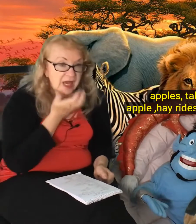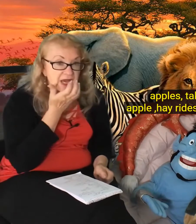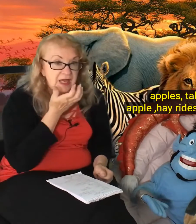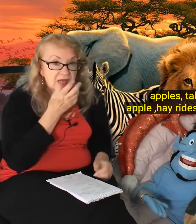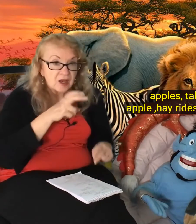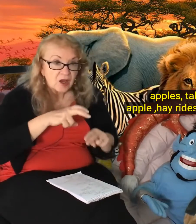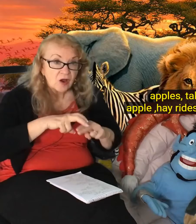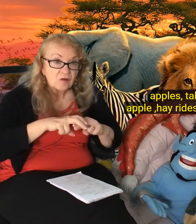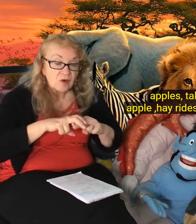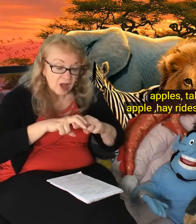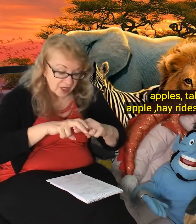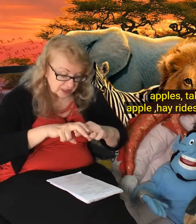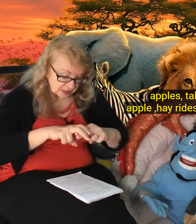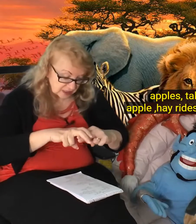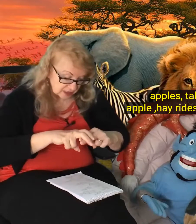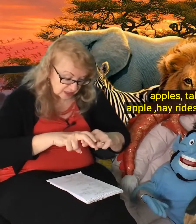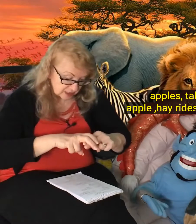Hay, rides.